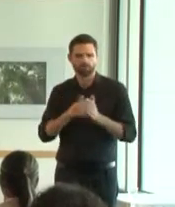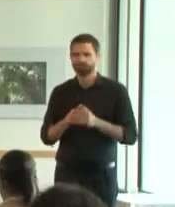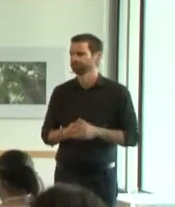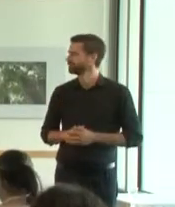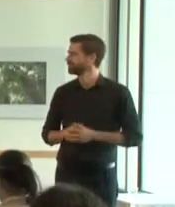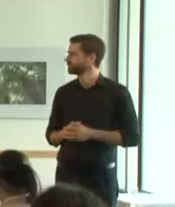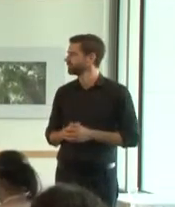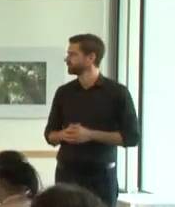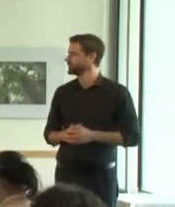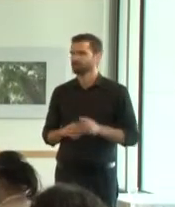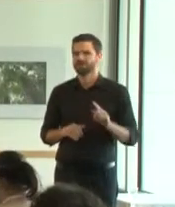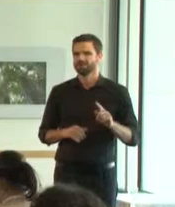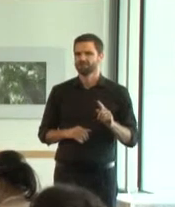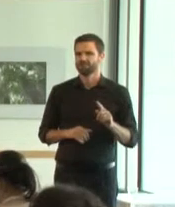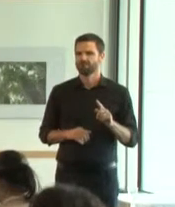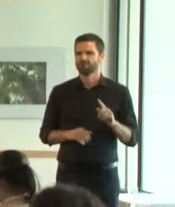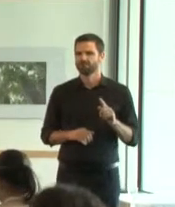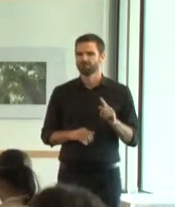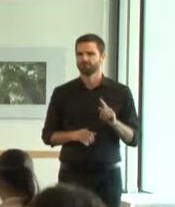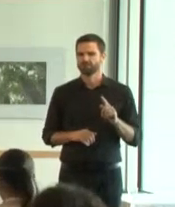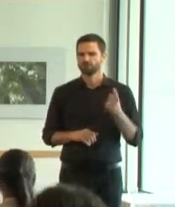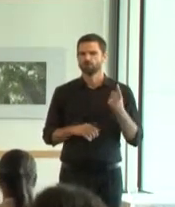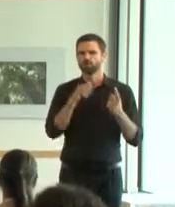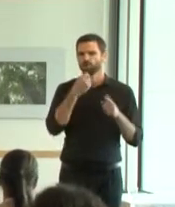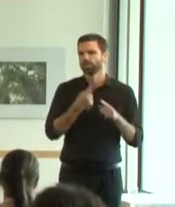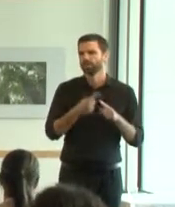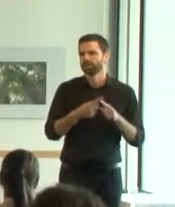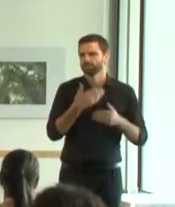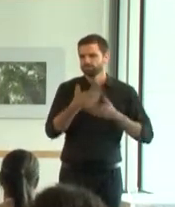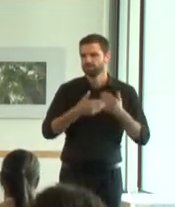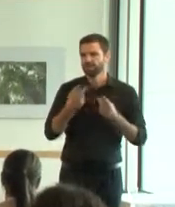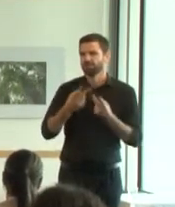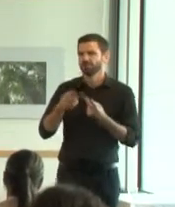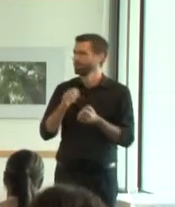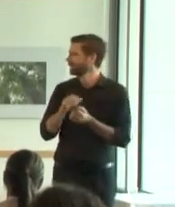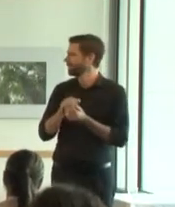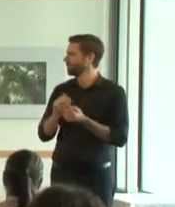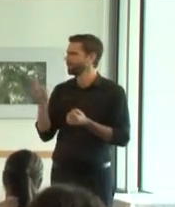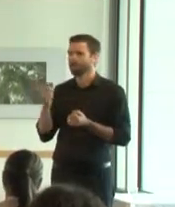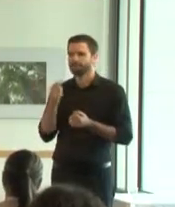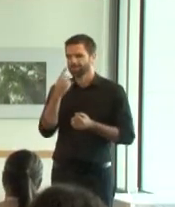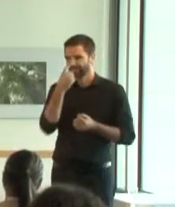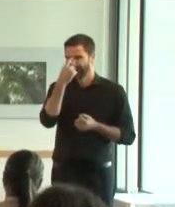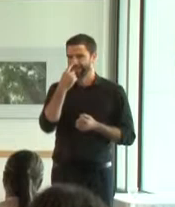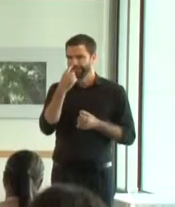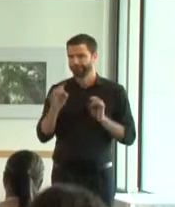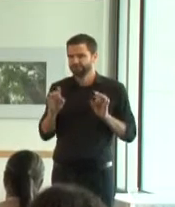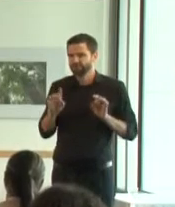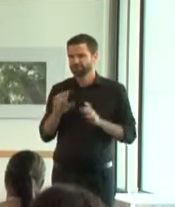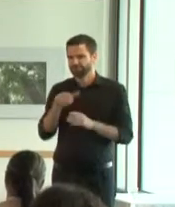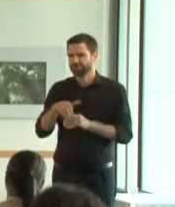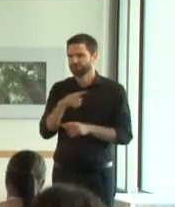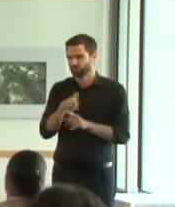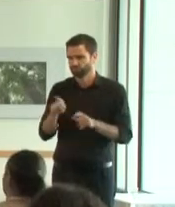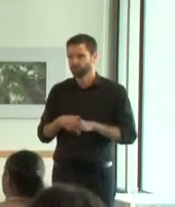we're going to sort of whip through relatively quickly, and the second one, the paper-based one, there's a bit of geeky magic in there for all those nerds in the audience, so we'll